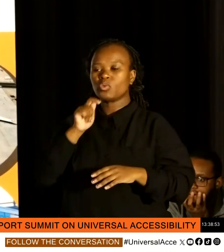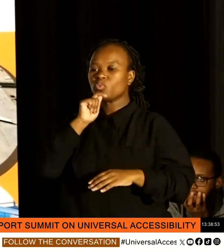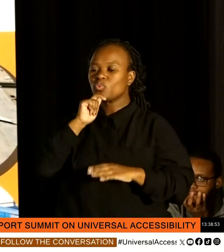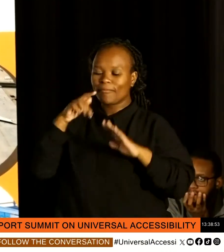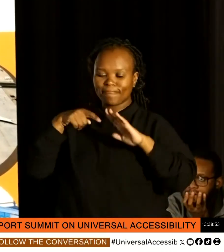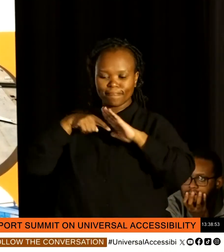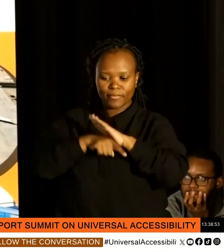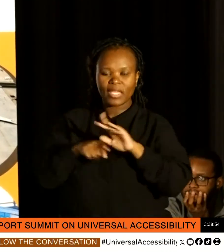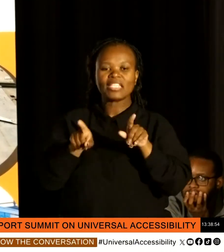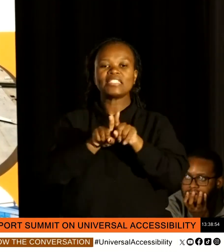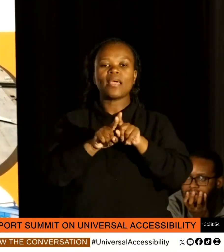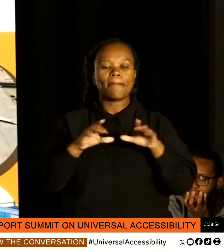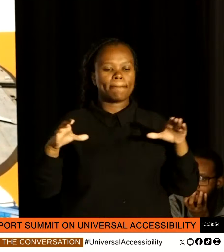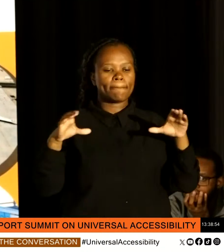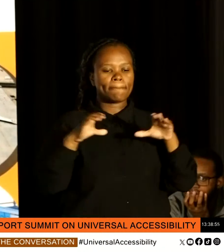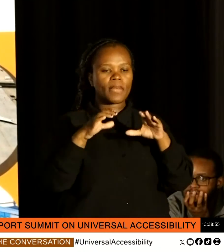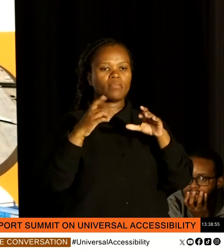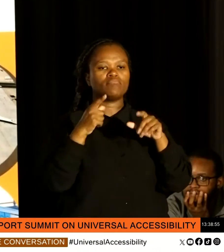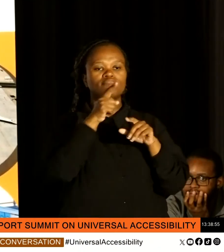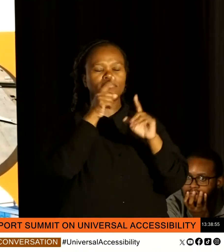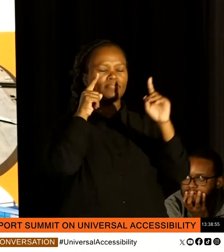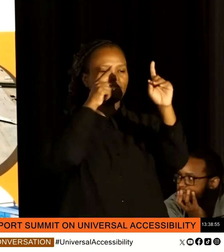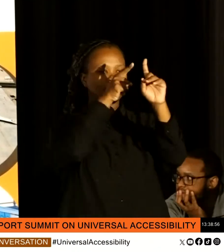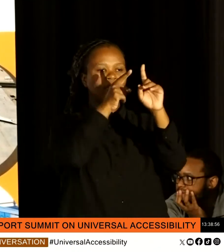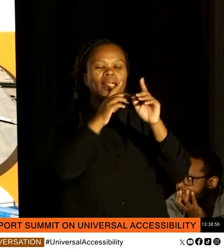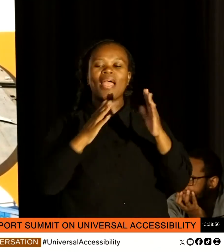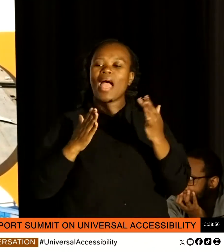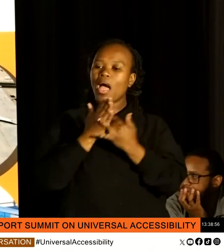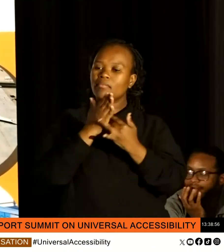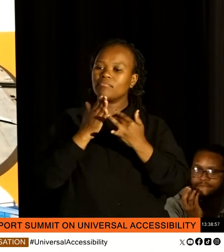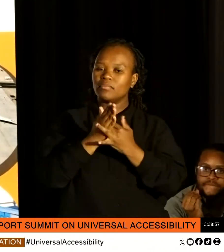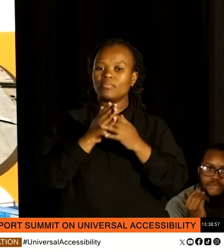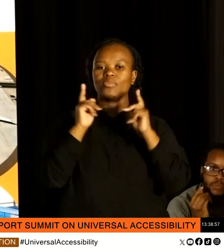collective mission: accessible transport for all.